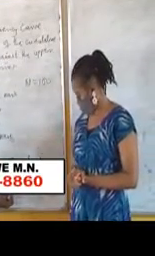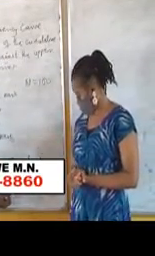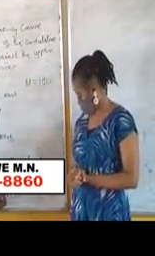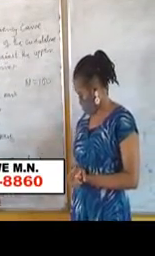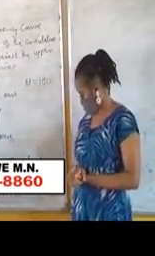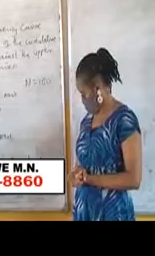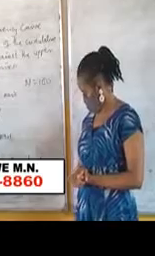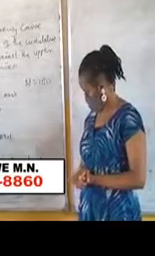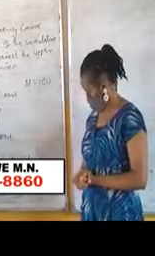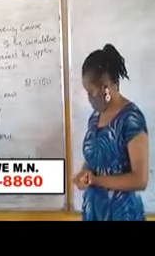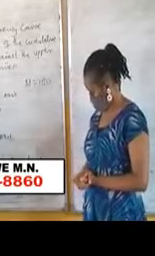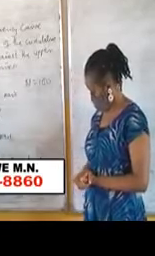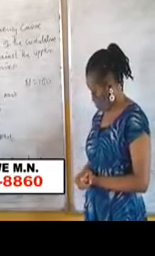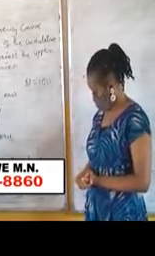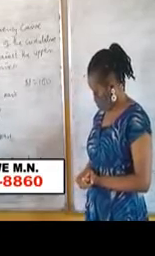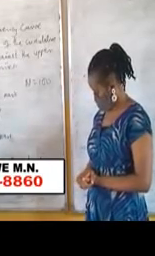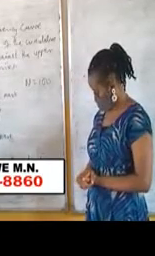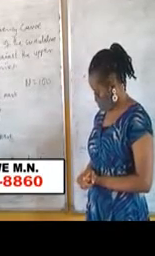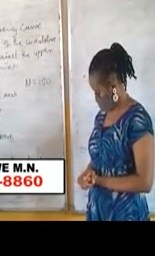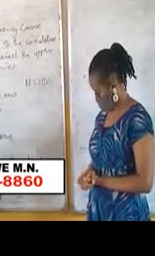line like this, this is the distribution.